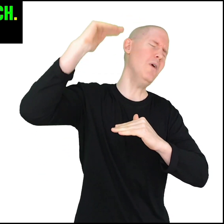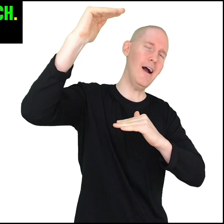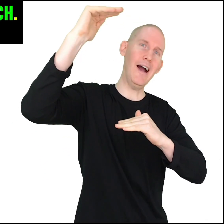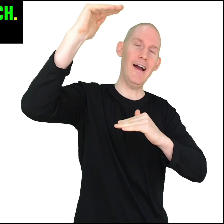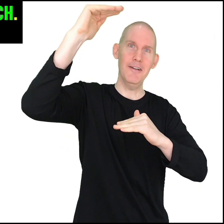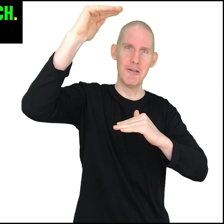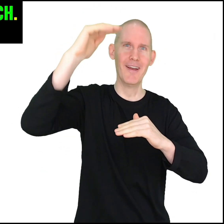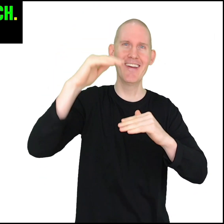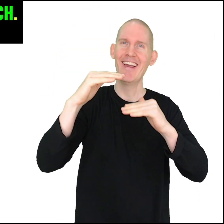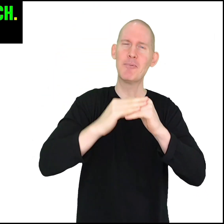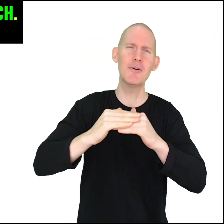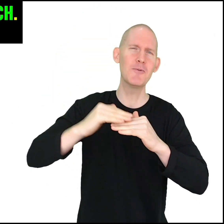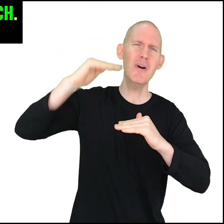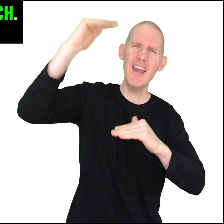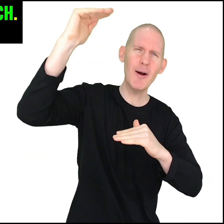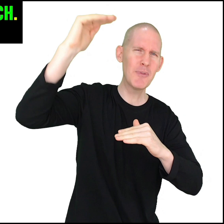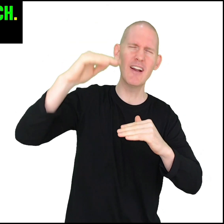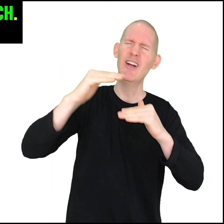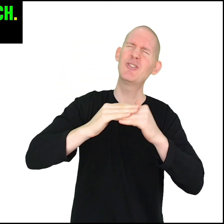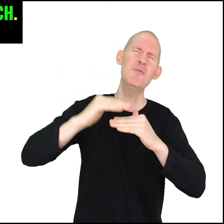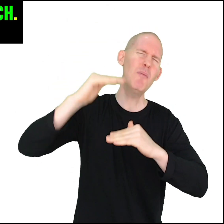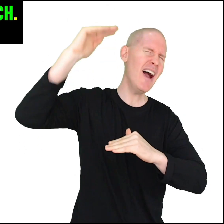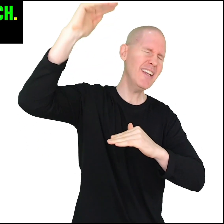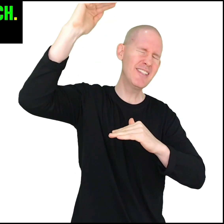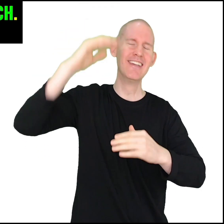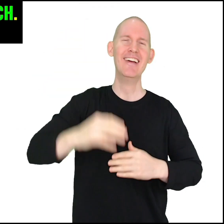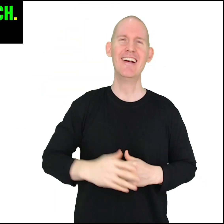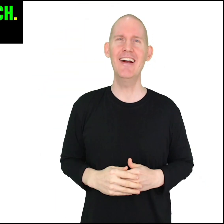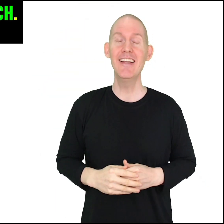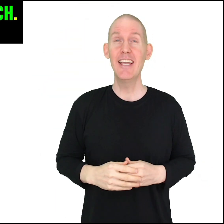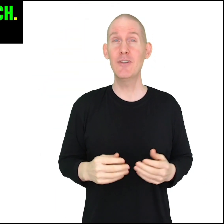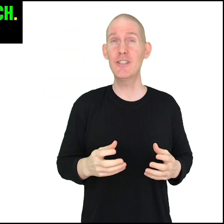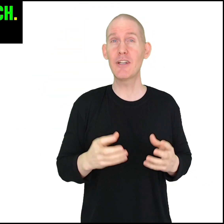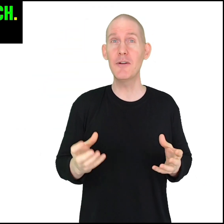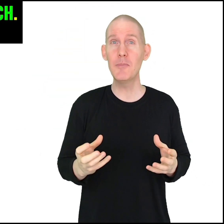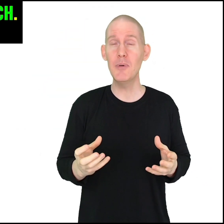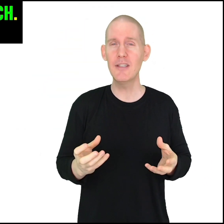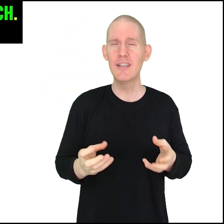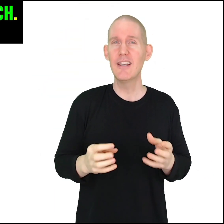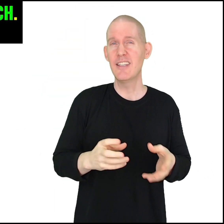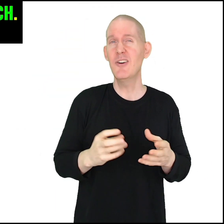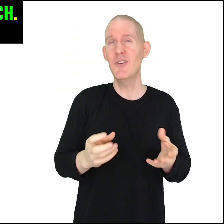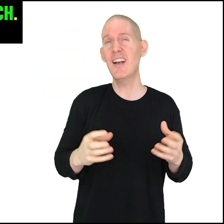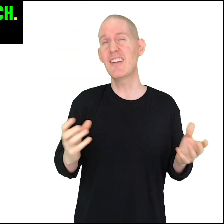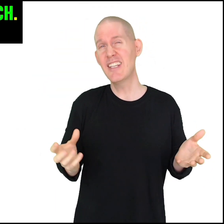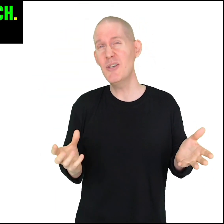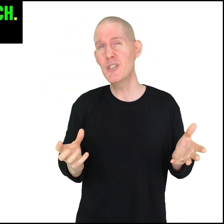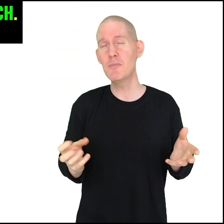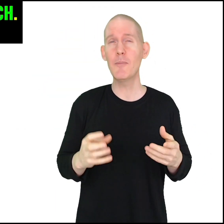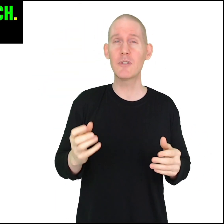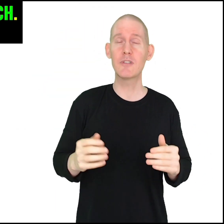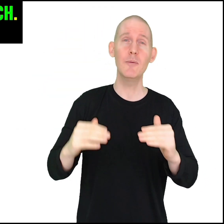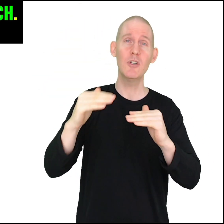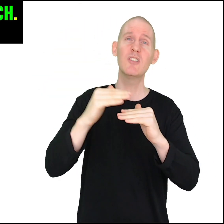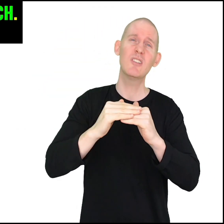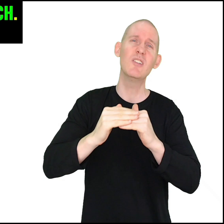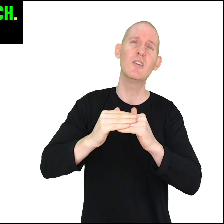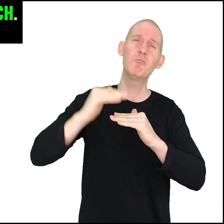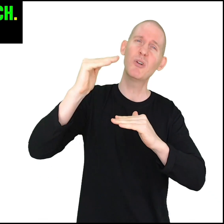wow, put it way up there, too much, right? If it's just a little bit, not a huge amount, but some, you can just, put it